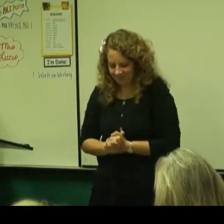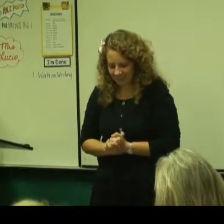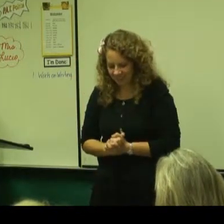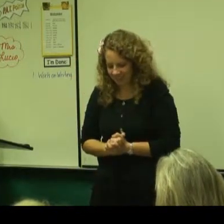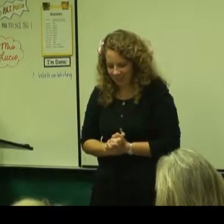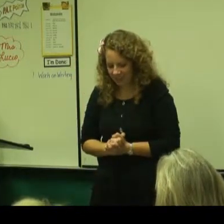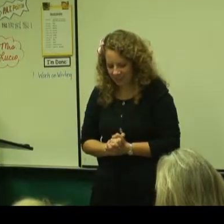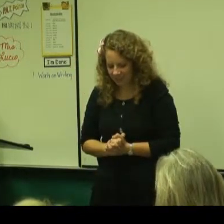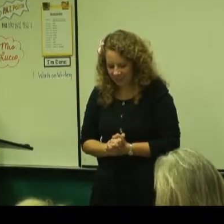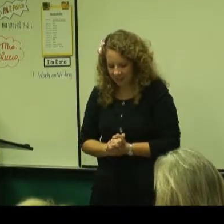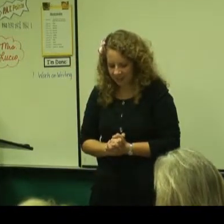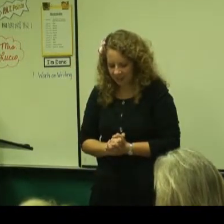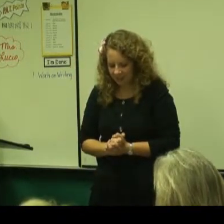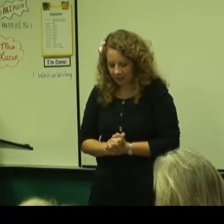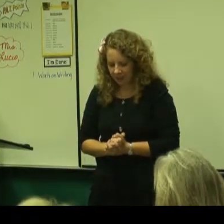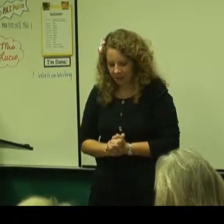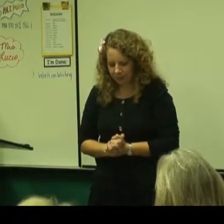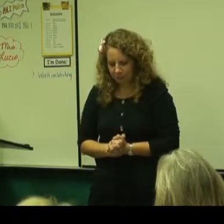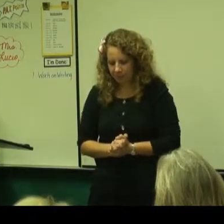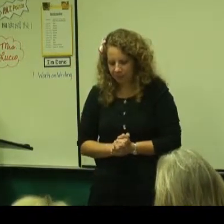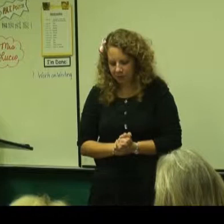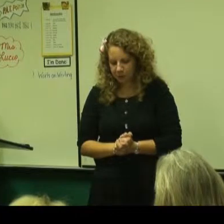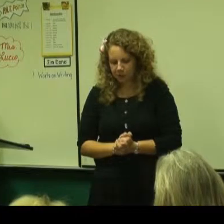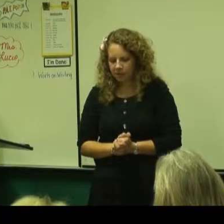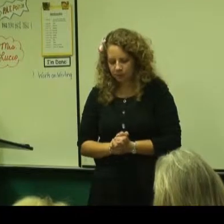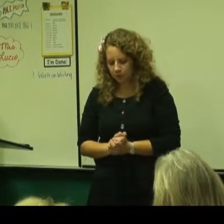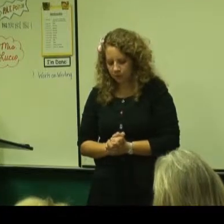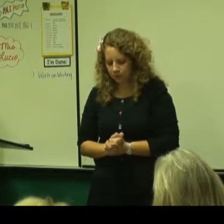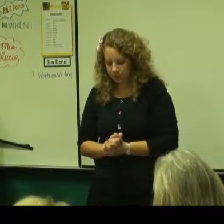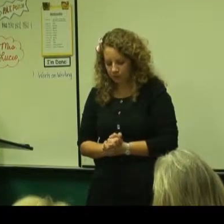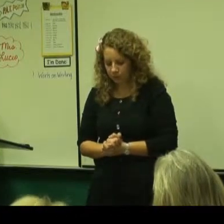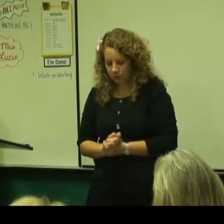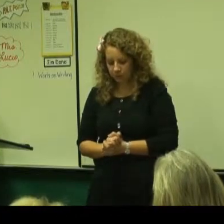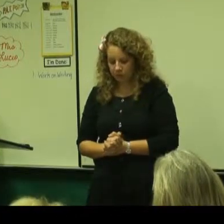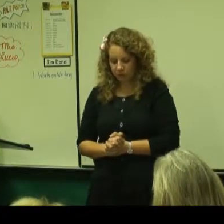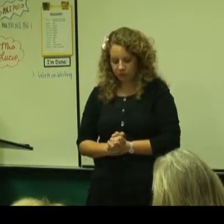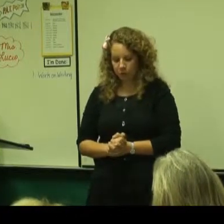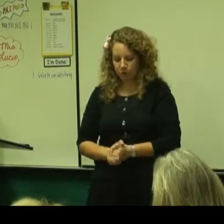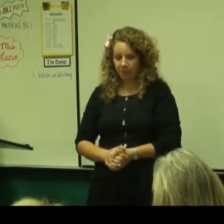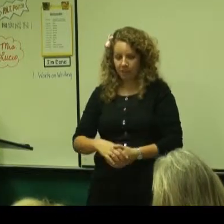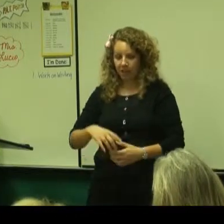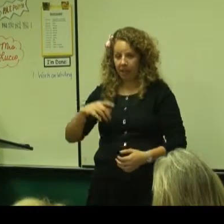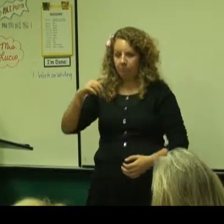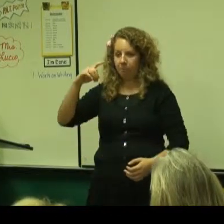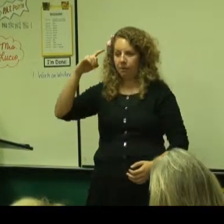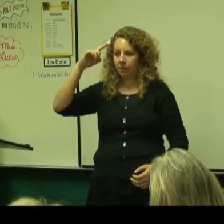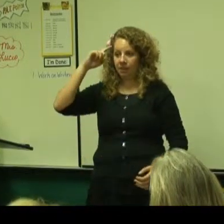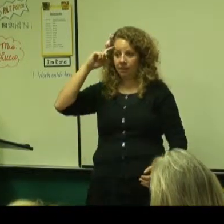to. And then love still believes when you don't. So you would say believe,